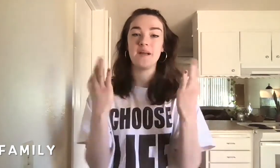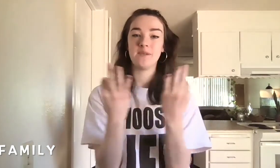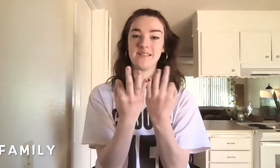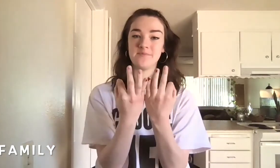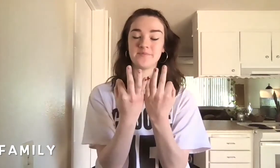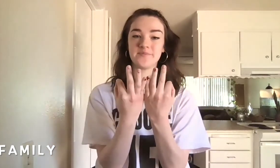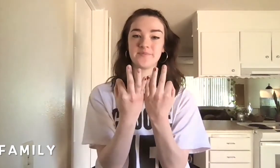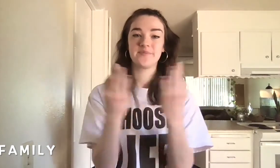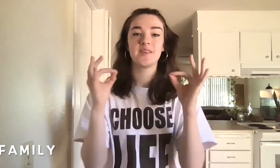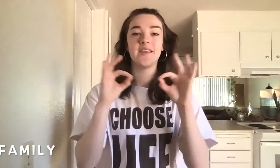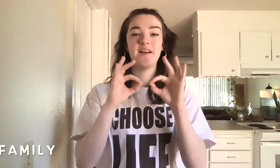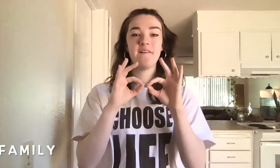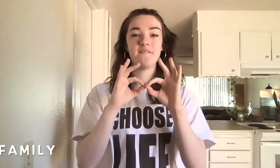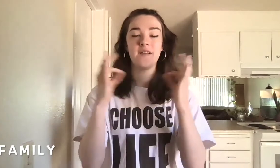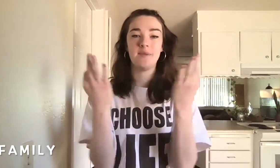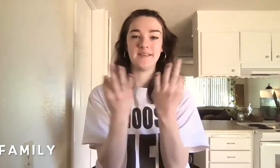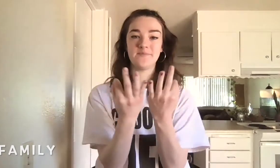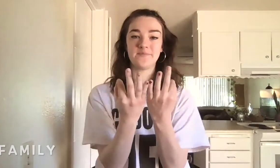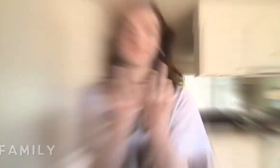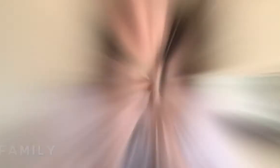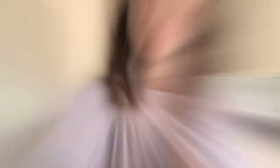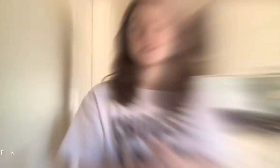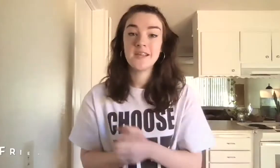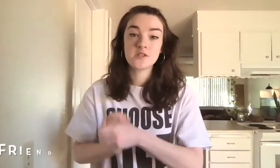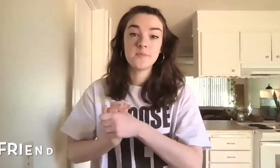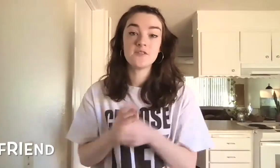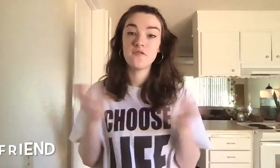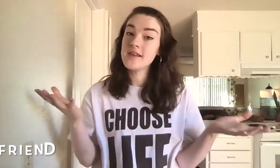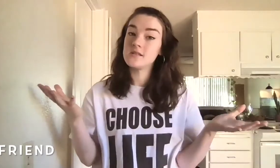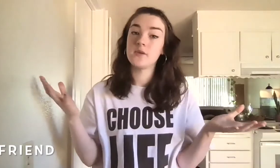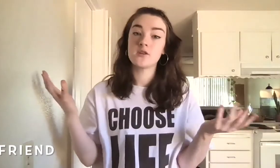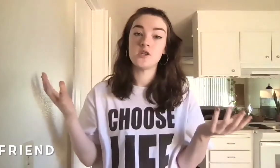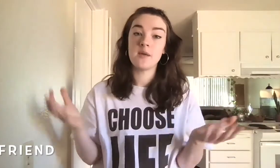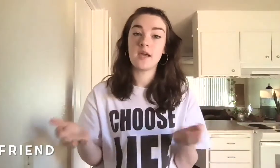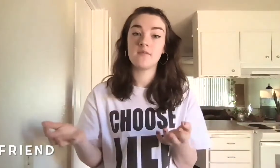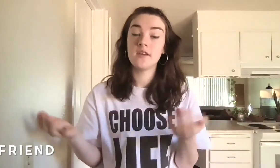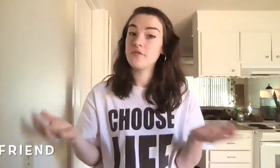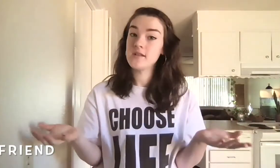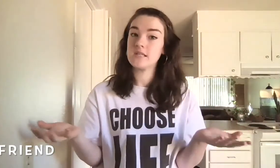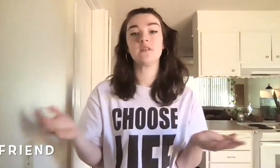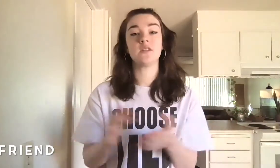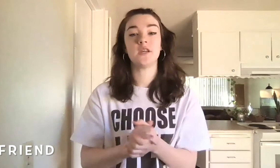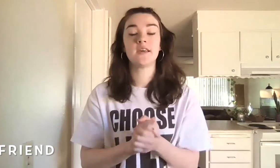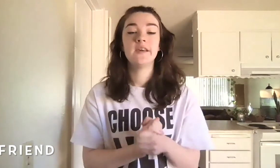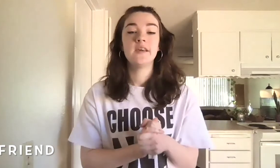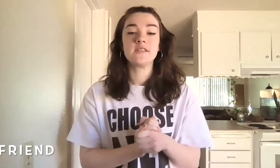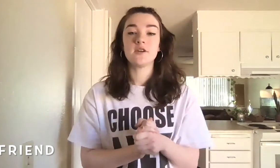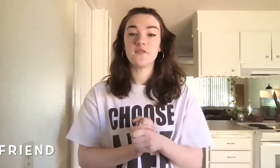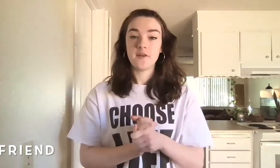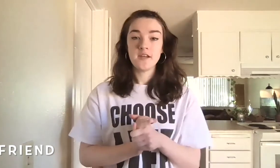Family. Family. So next up is friends, because you might be having a Friendsgiving this year. So for friend, I think we've